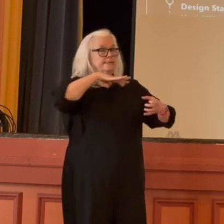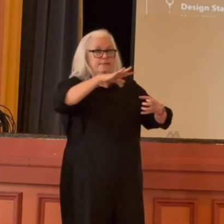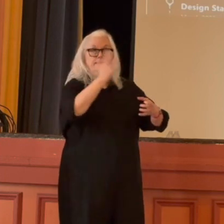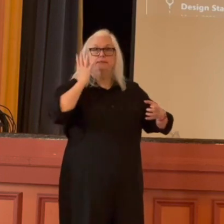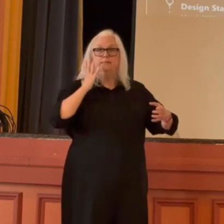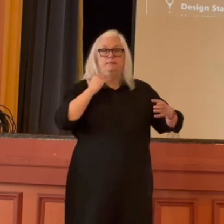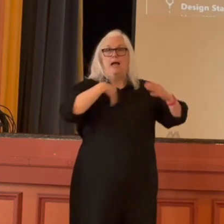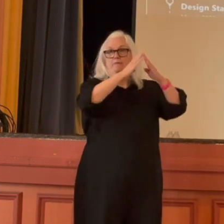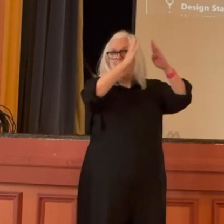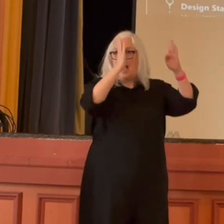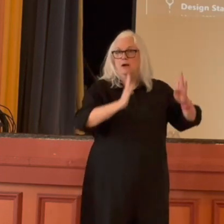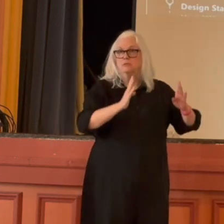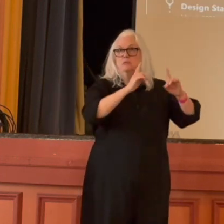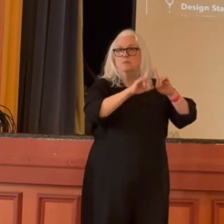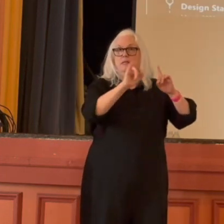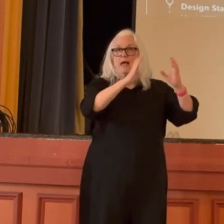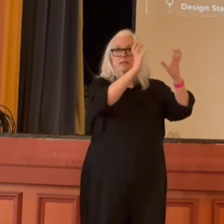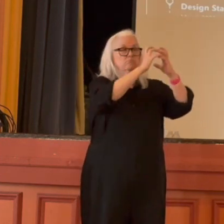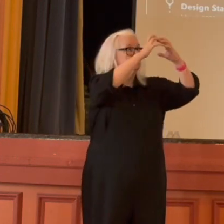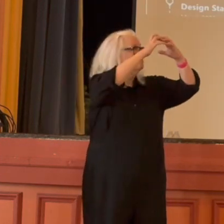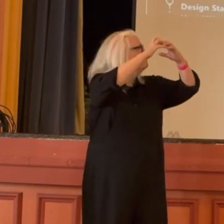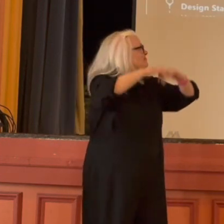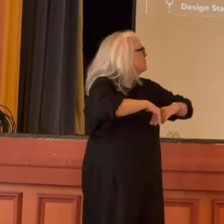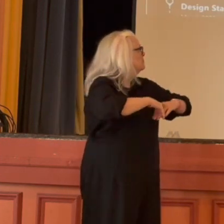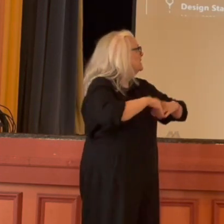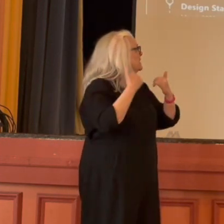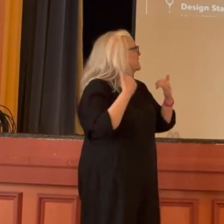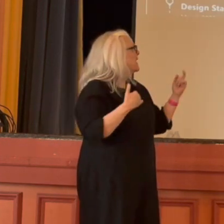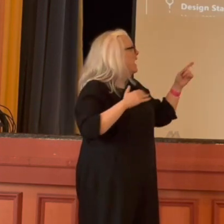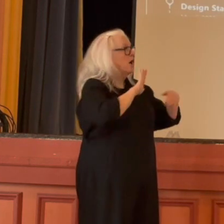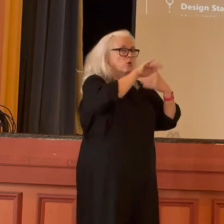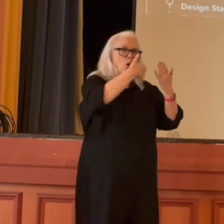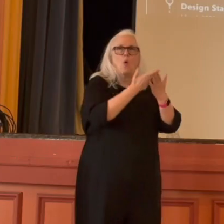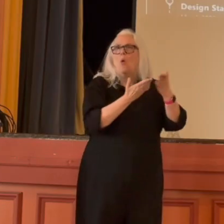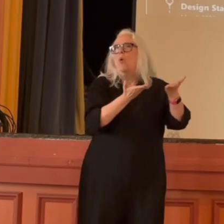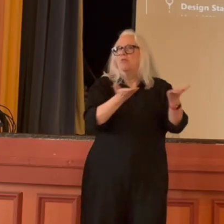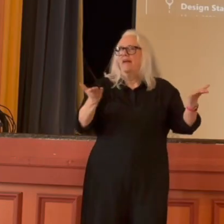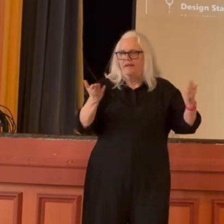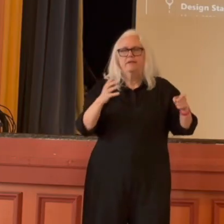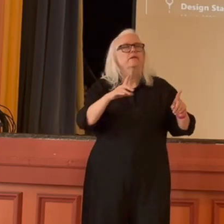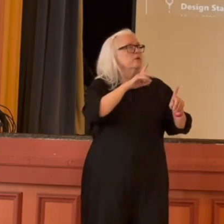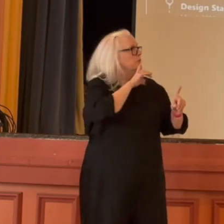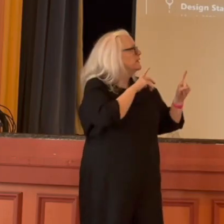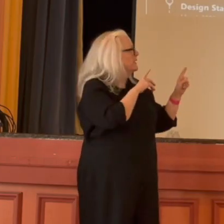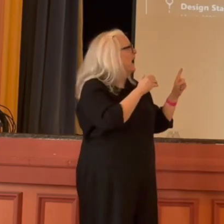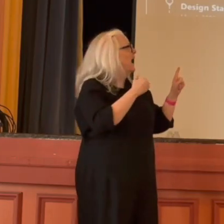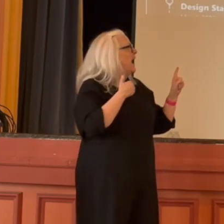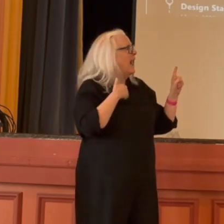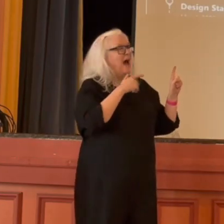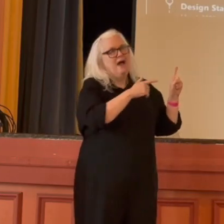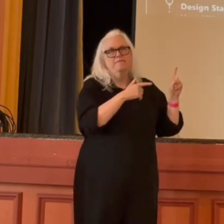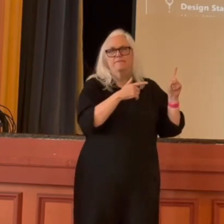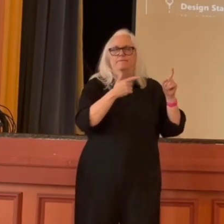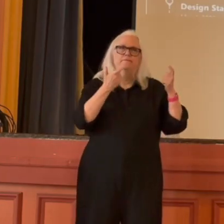now owned by New York State DEC. And we're going to be putting in some extra large sewer pipes through here.